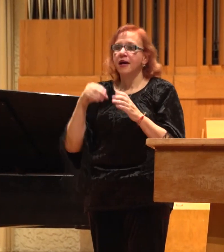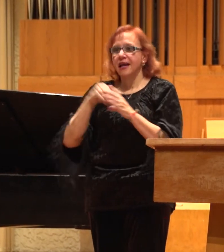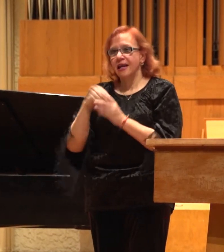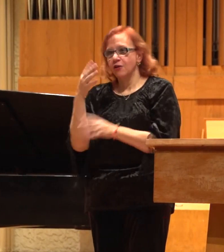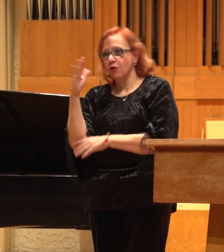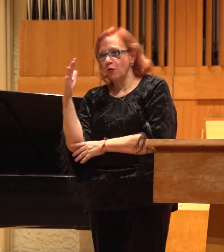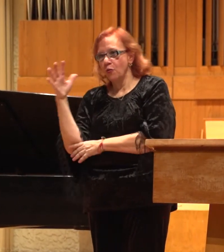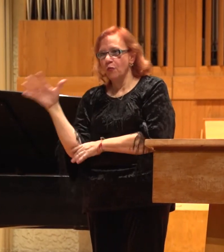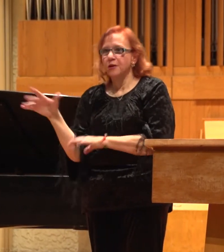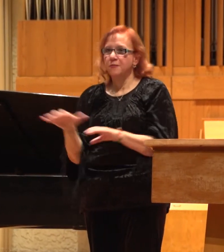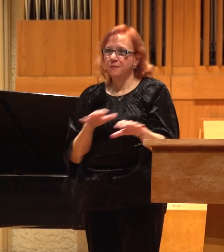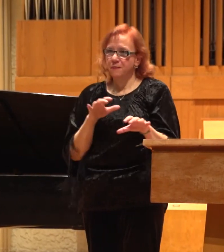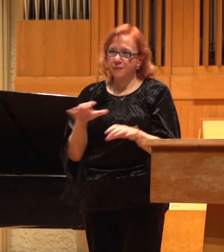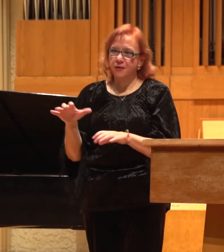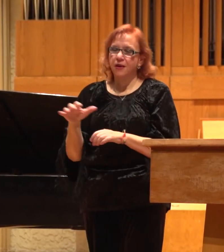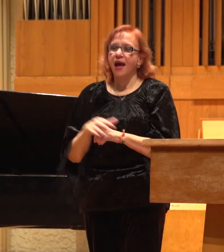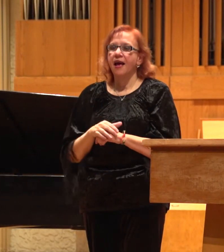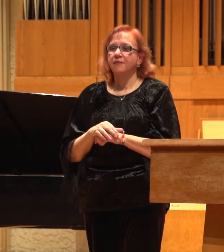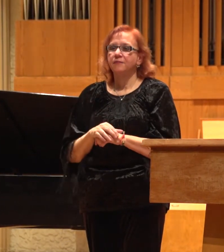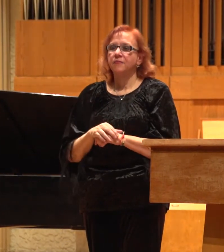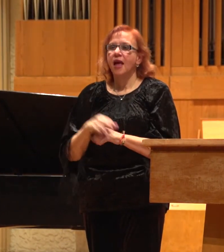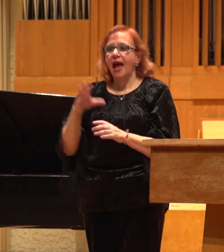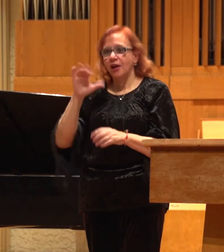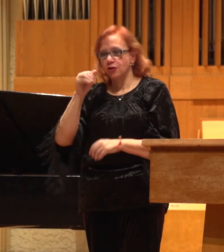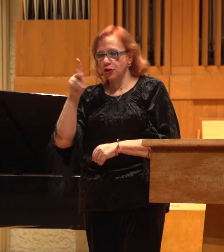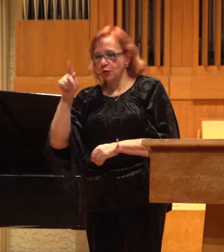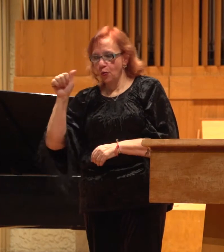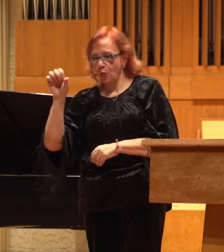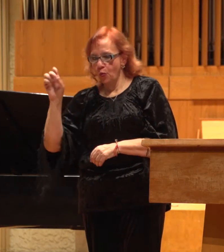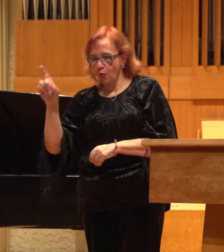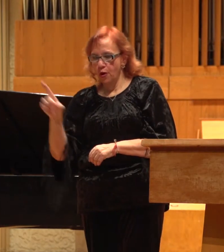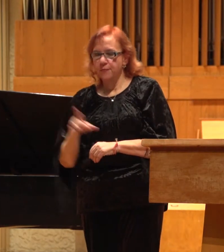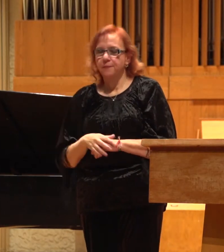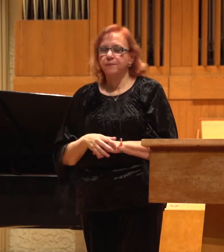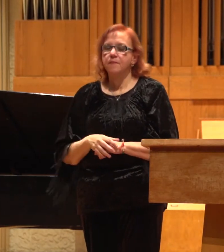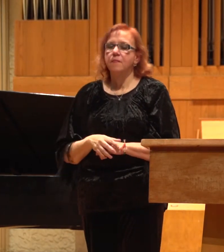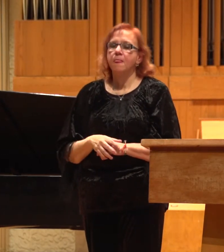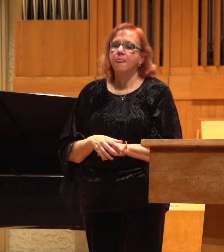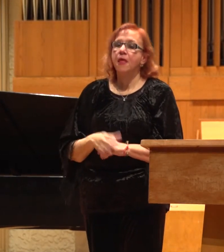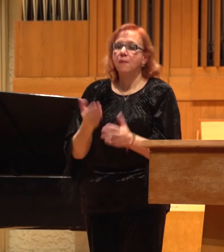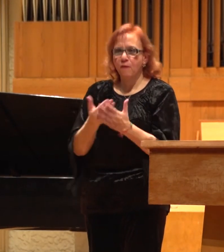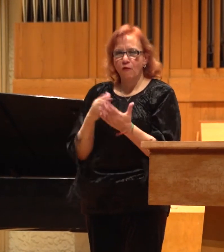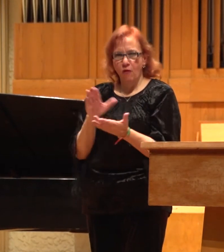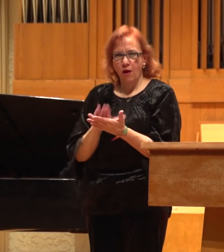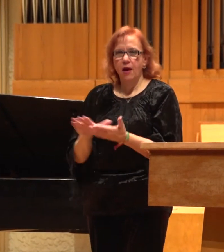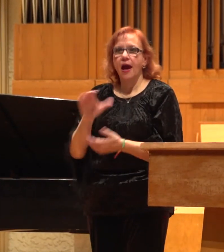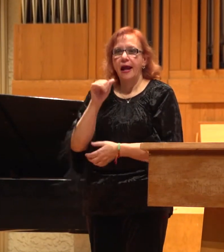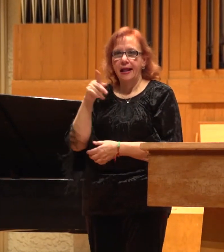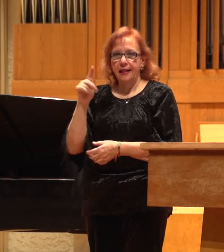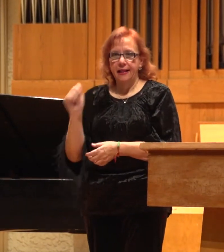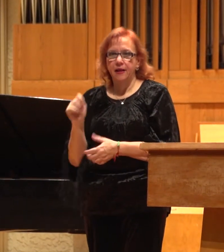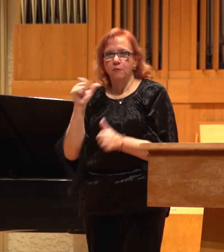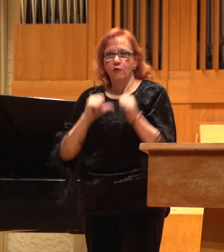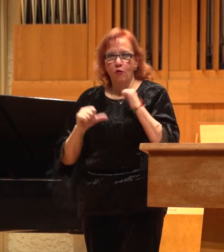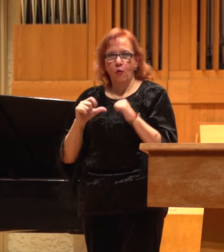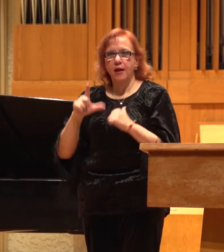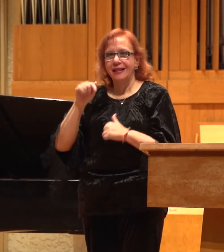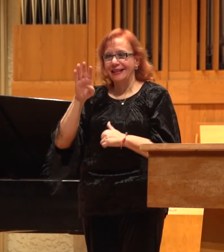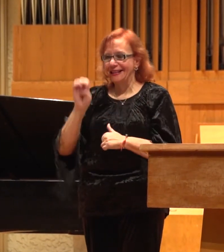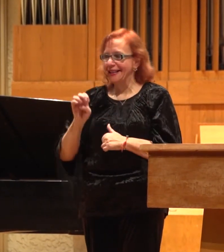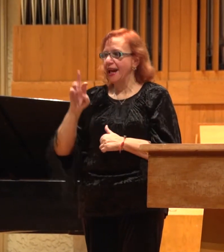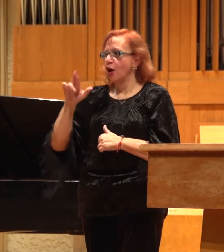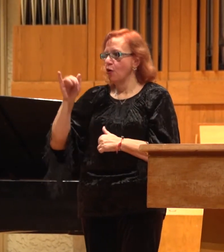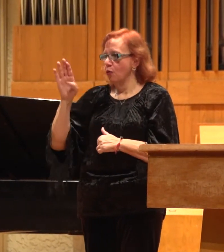Piano Scholar Concert at Sheepwood Arts Department. Prior to college, Elliot performed with Lake Rise